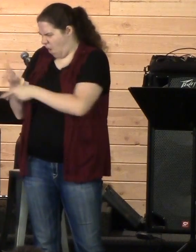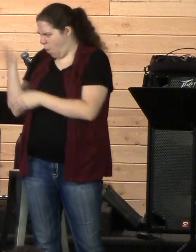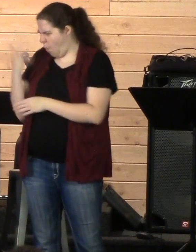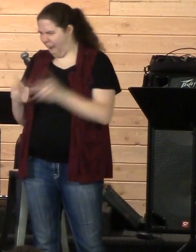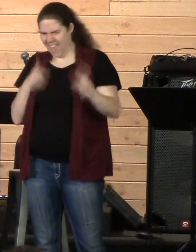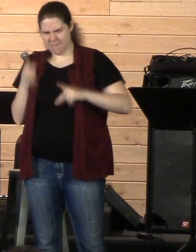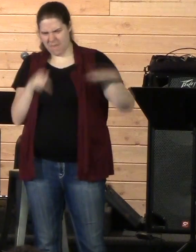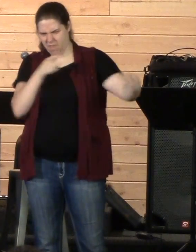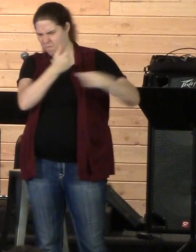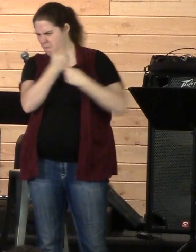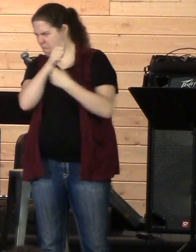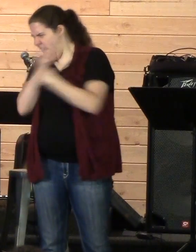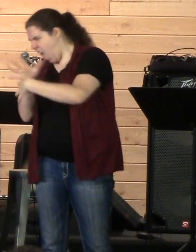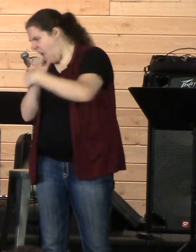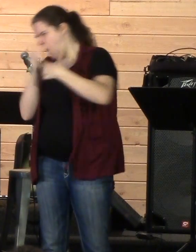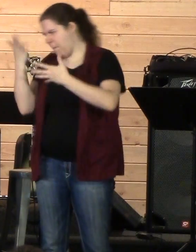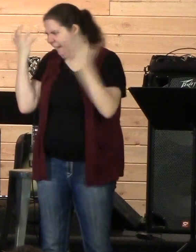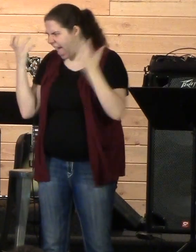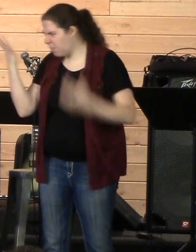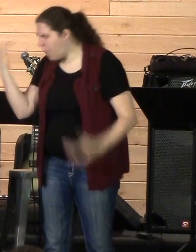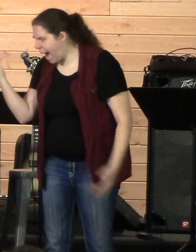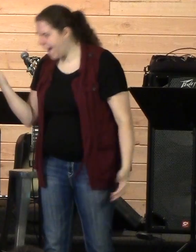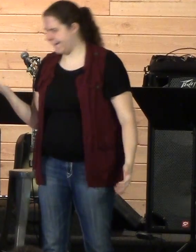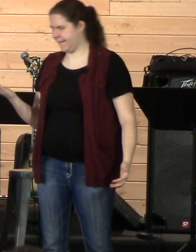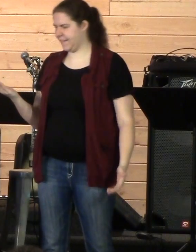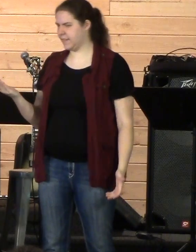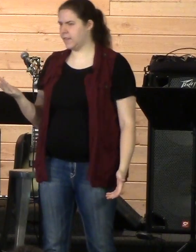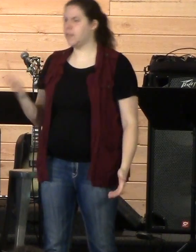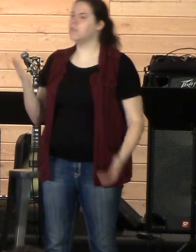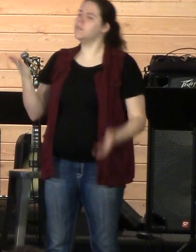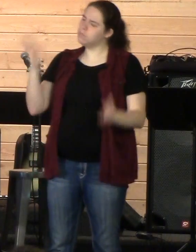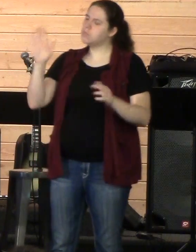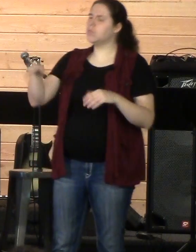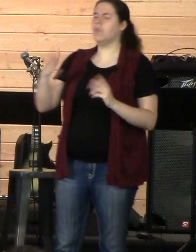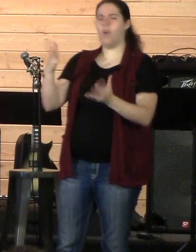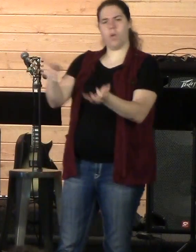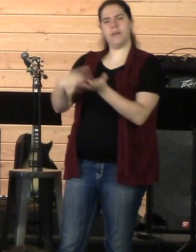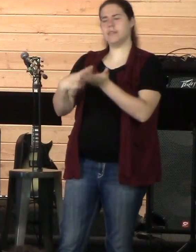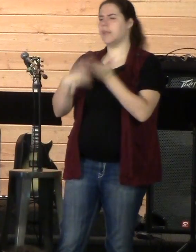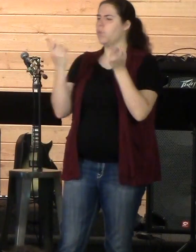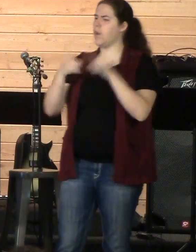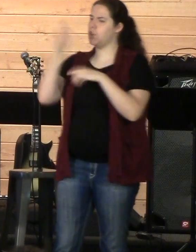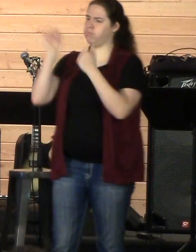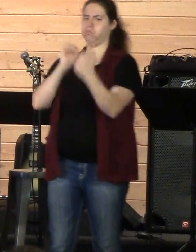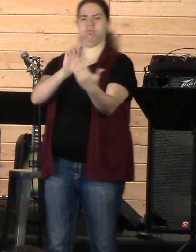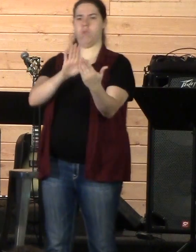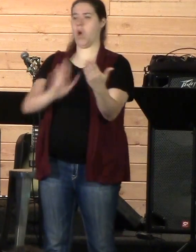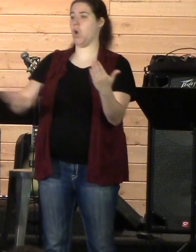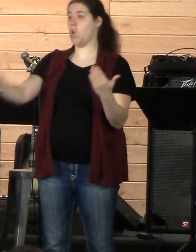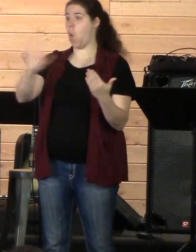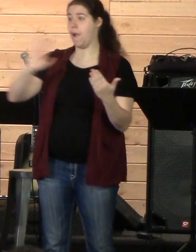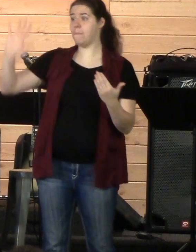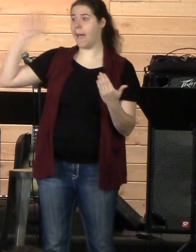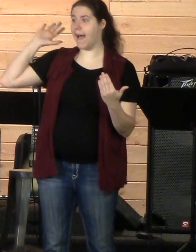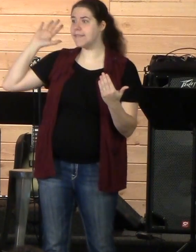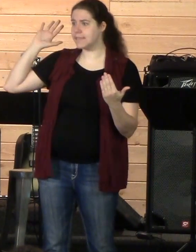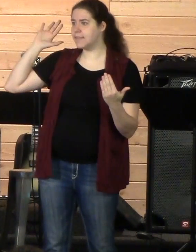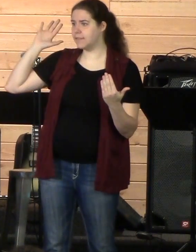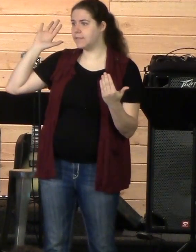I want to talk to you about when you're running into your old self and running into your past. It was interesting how